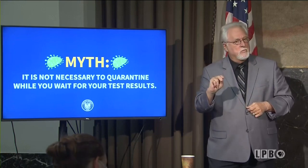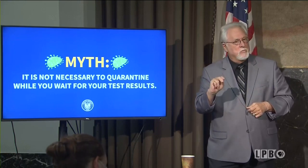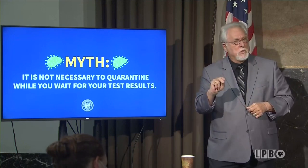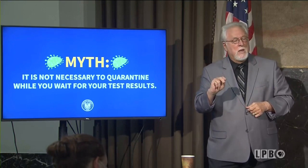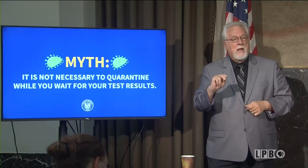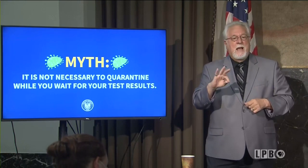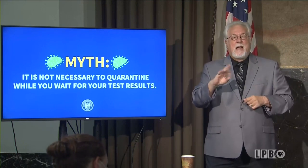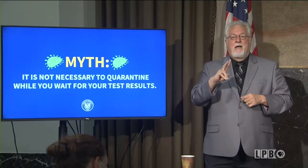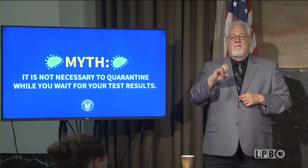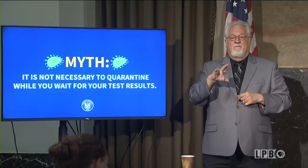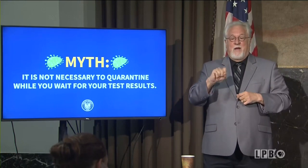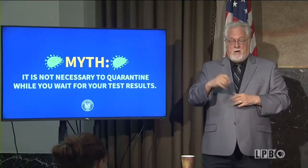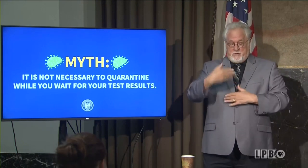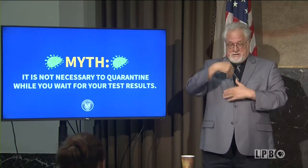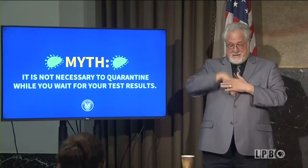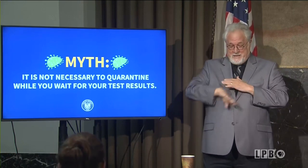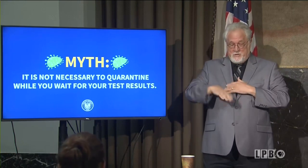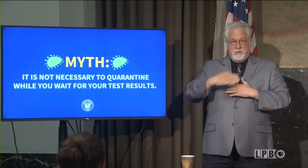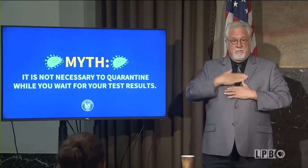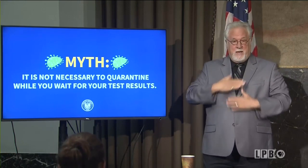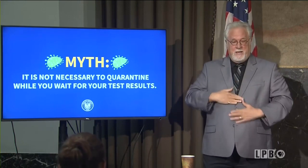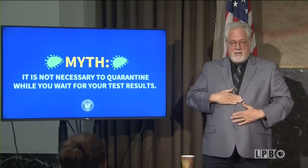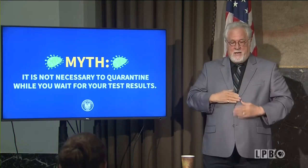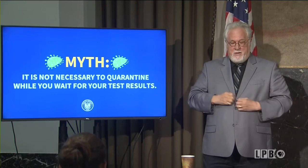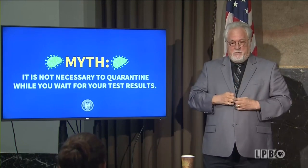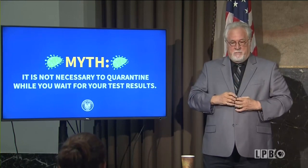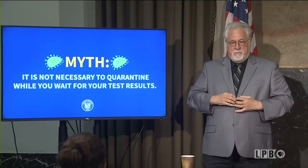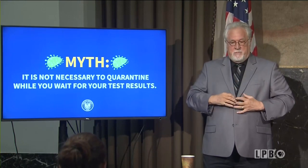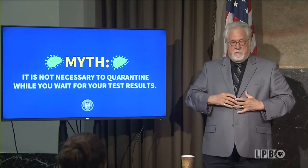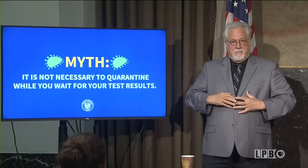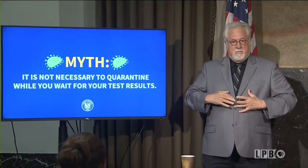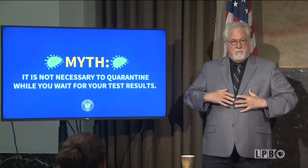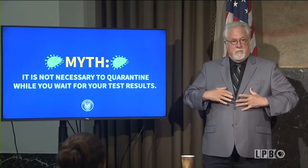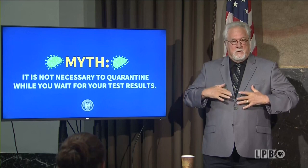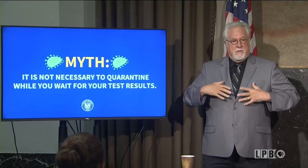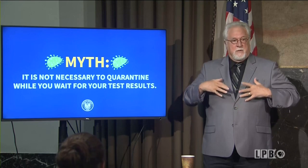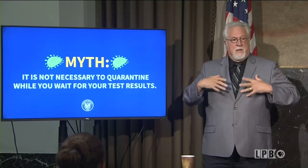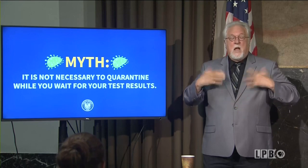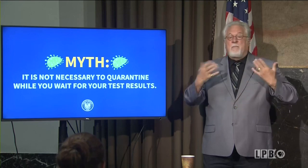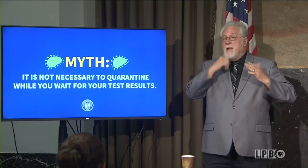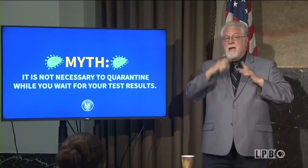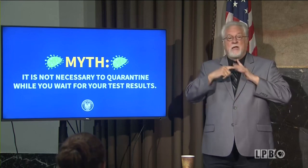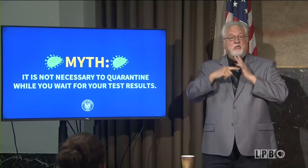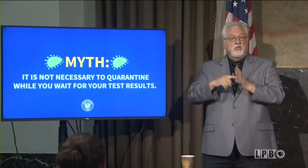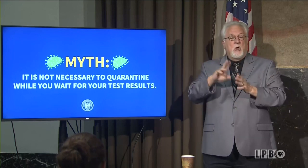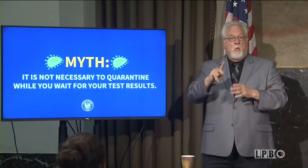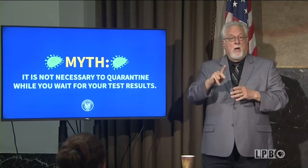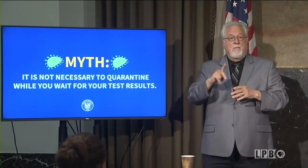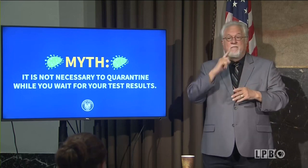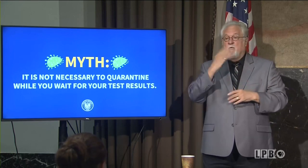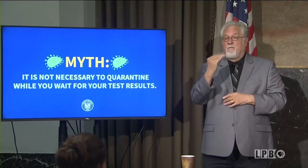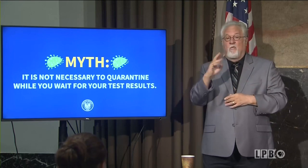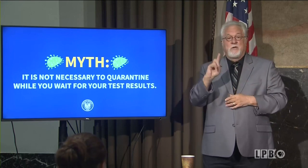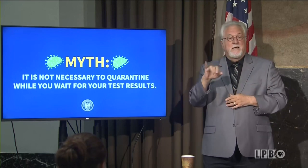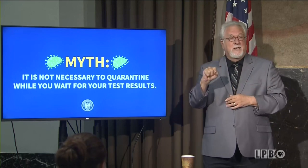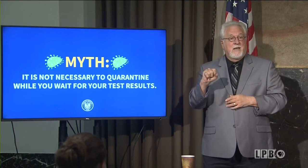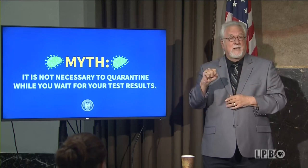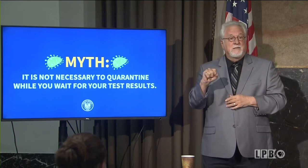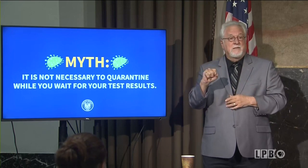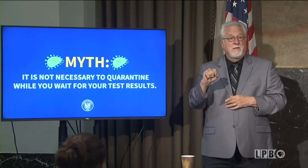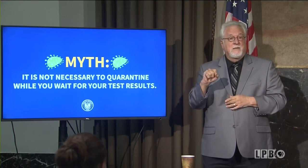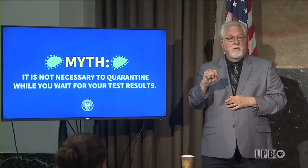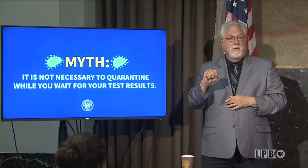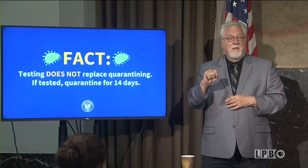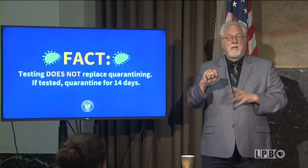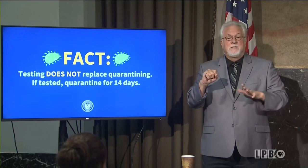the virus entered your body, it's building up. It's building up steam. It may not show up in you for 14 days.